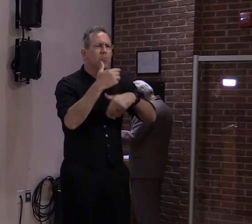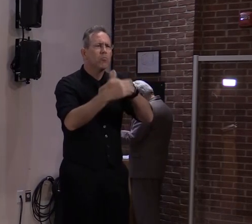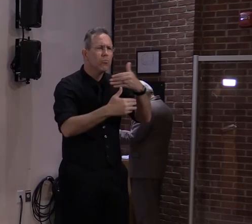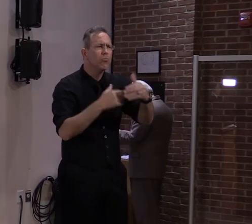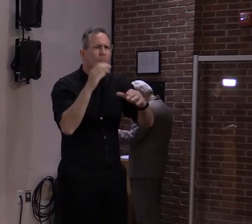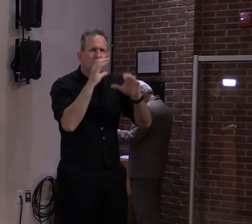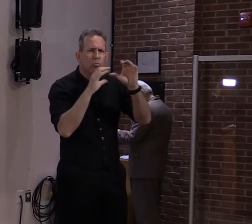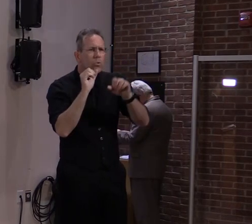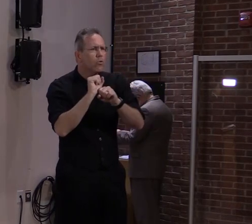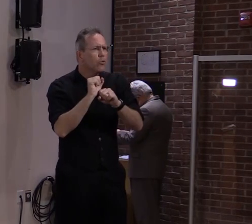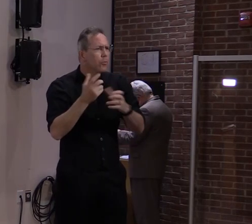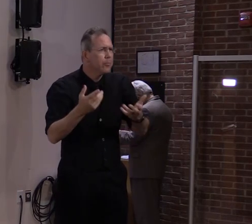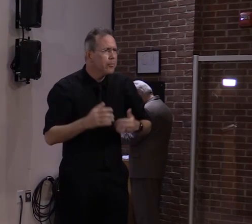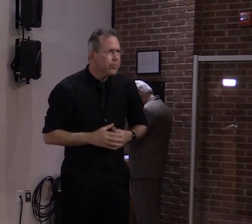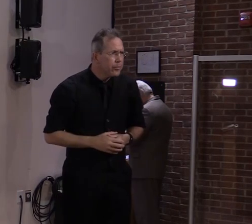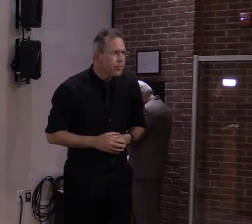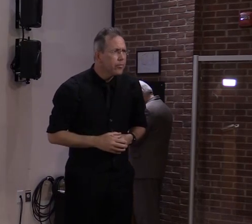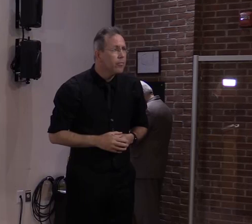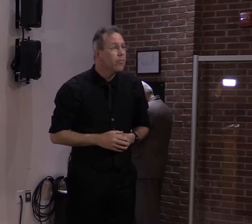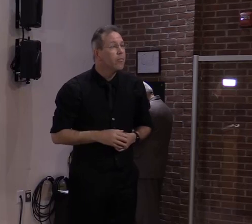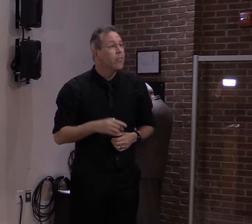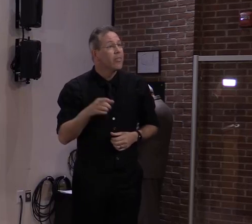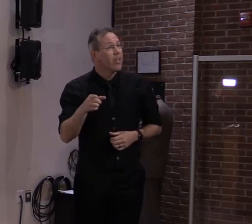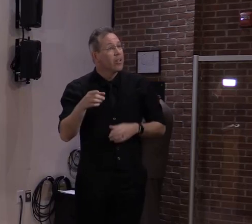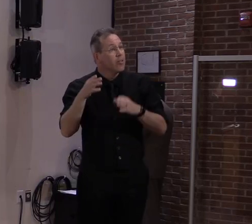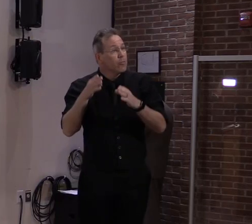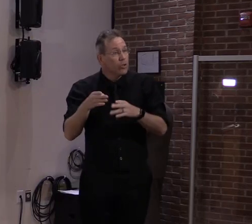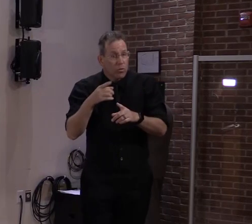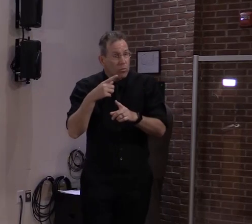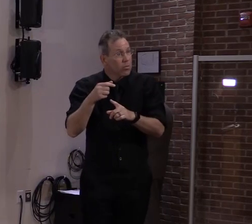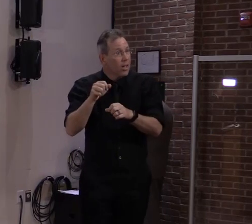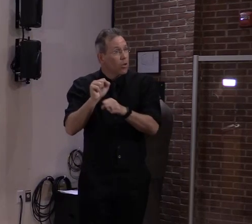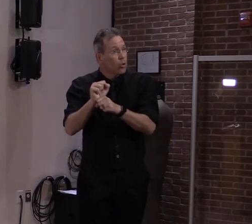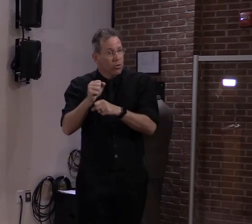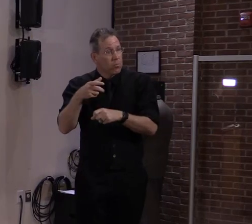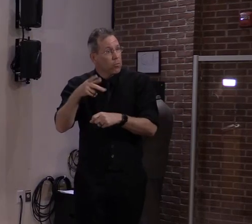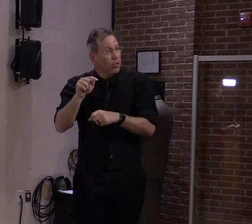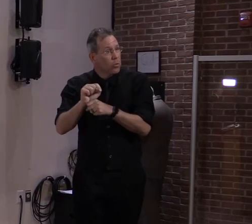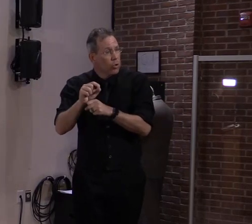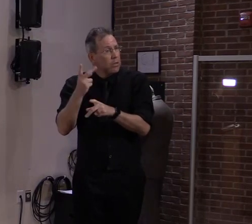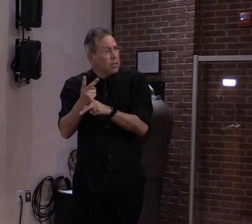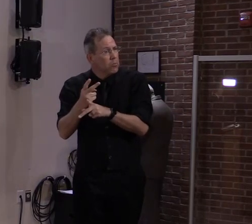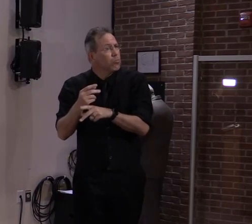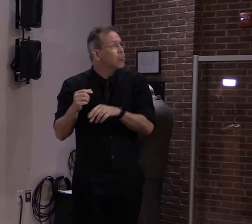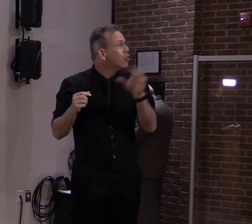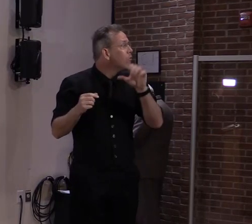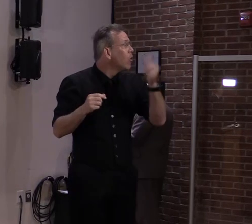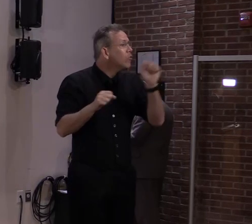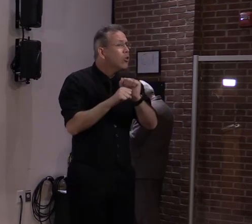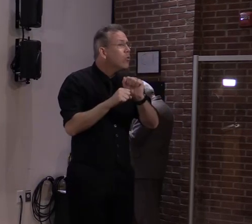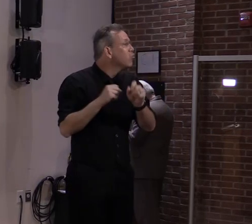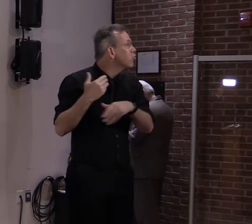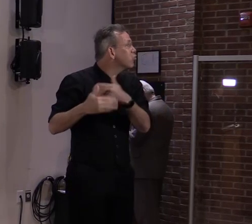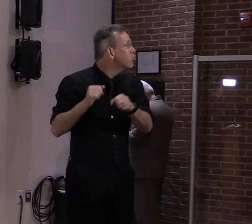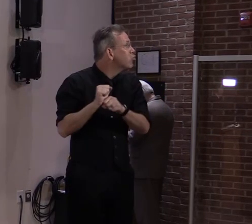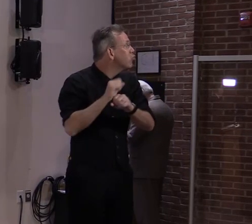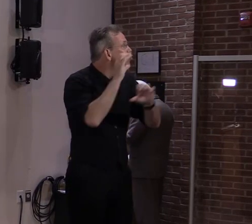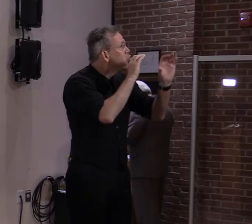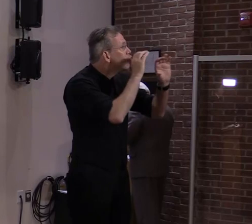retain their part-time job and simply look for additional part-time work to help carry them